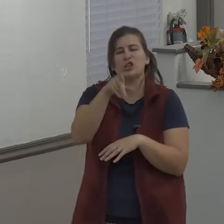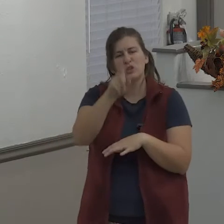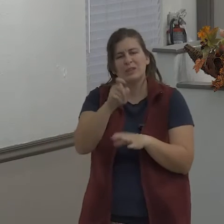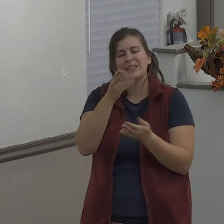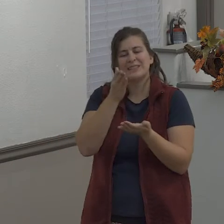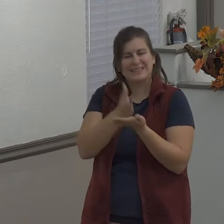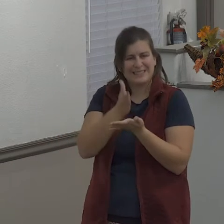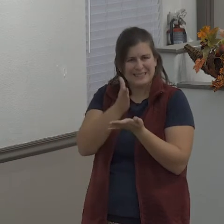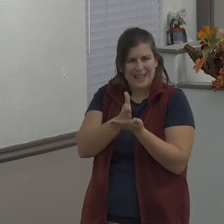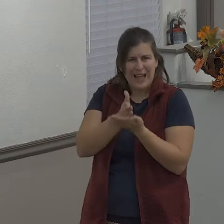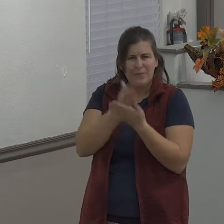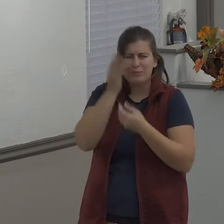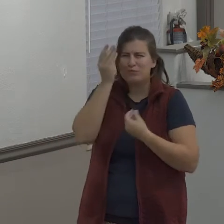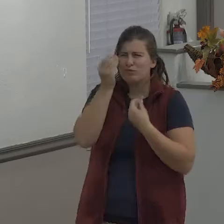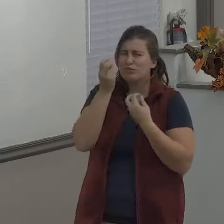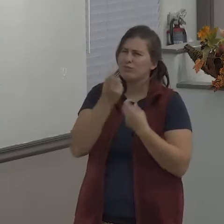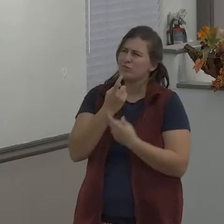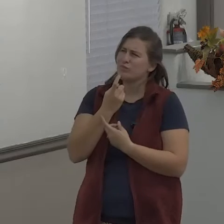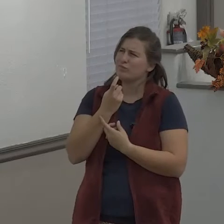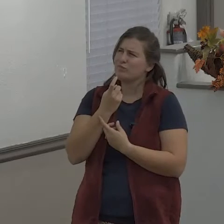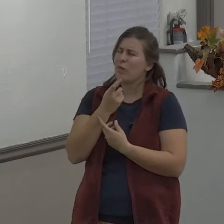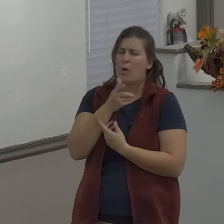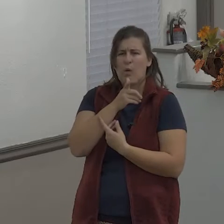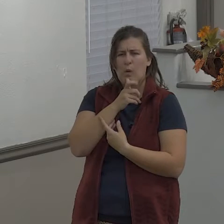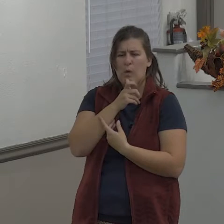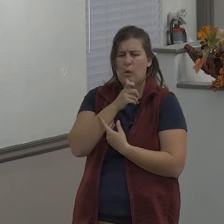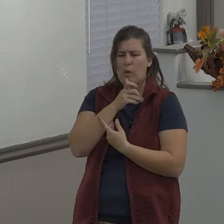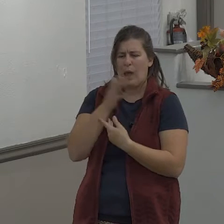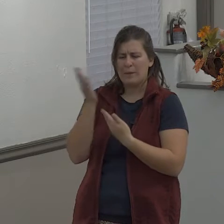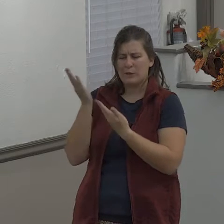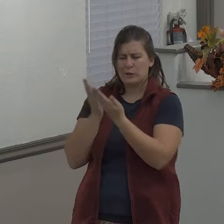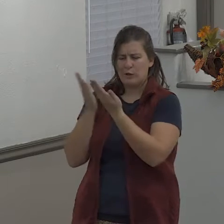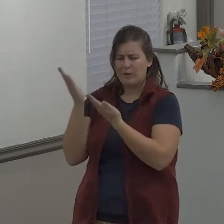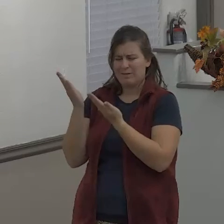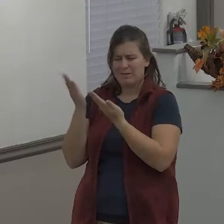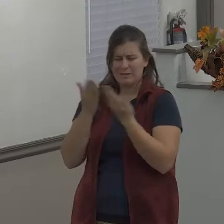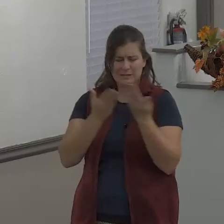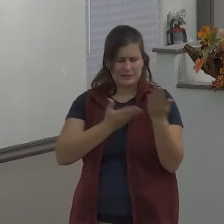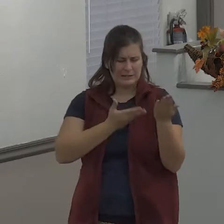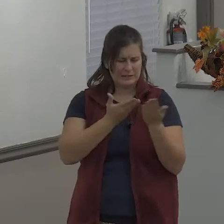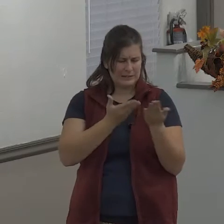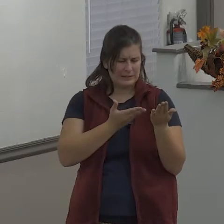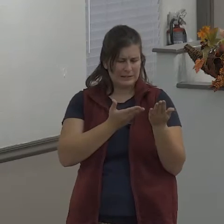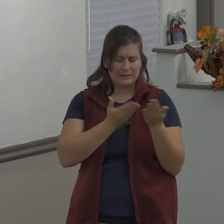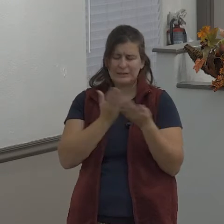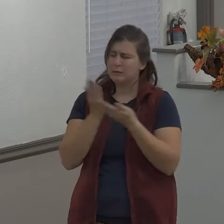you need to stop and you need to ask yourself, but who am I serving?